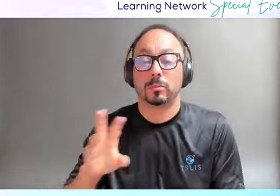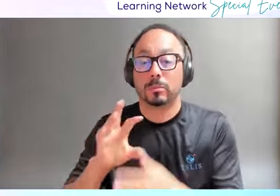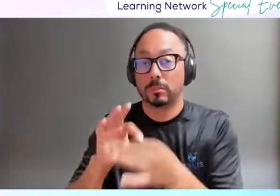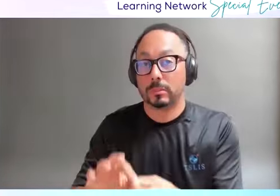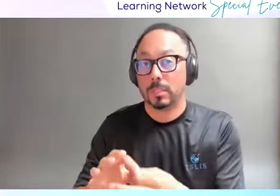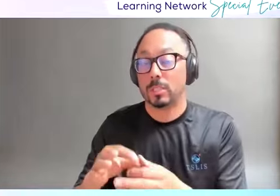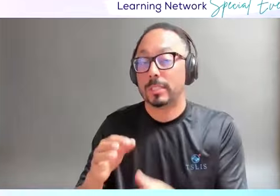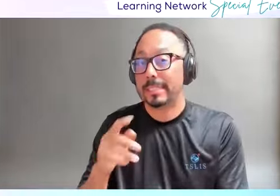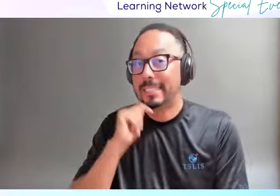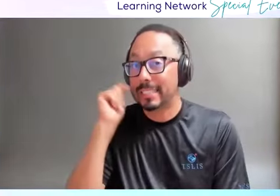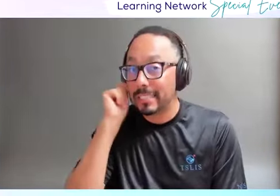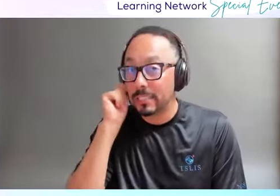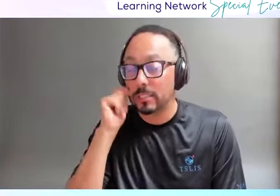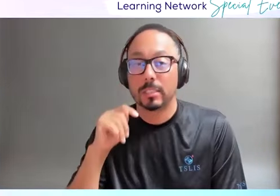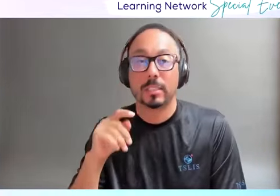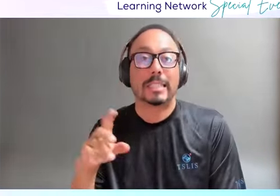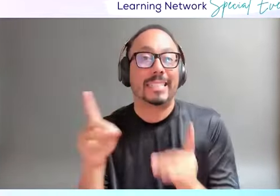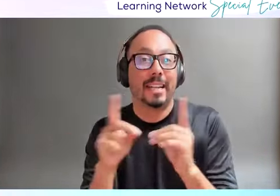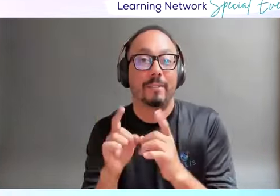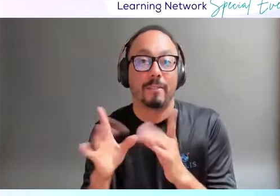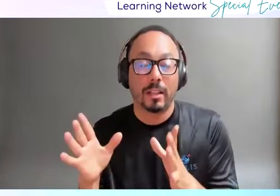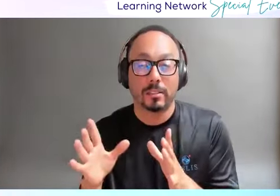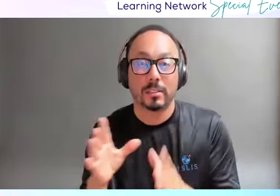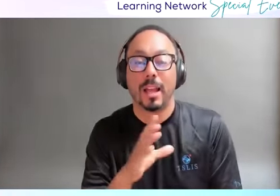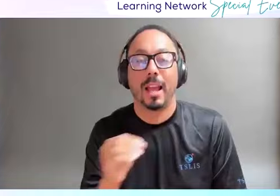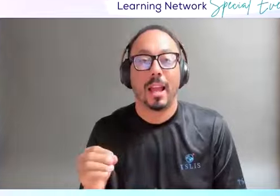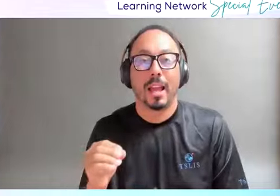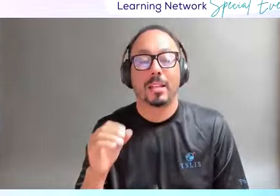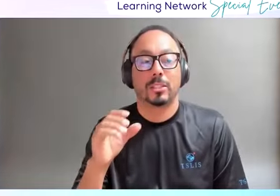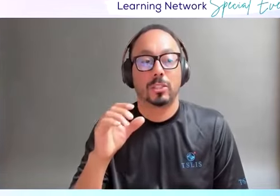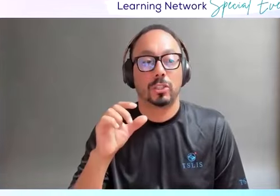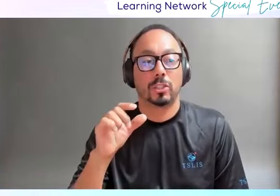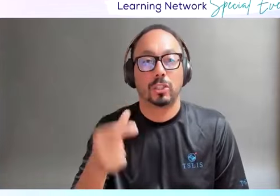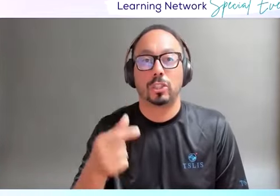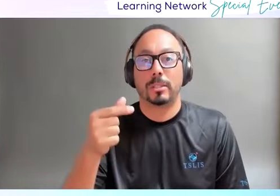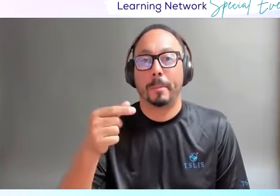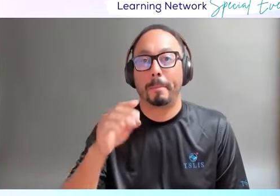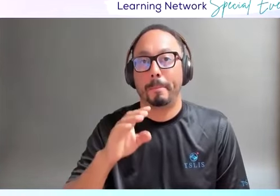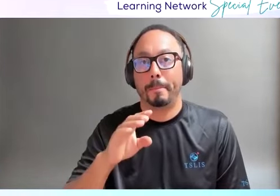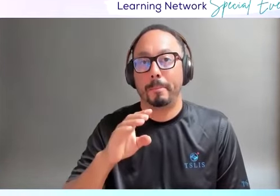experiences of IPV? And how might GBV workers adapt supports for younger populations?